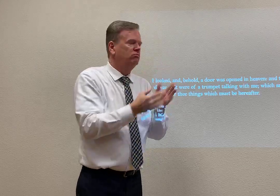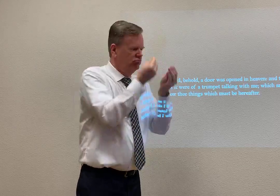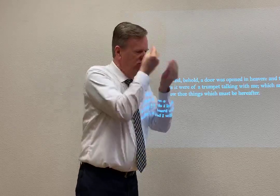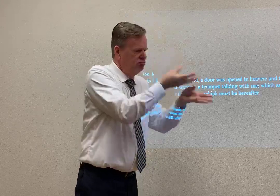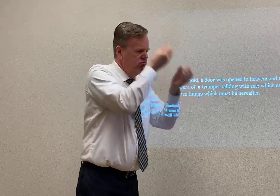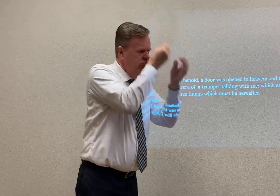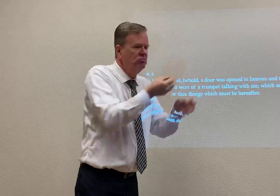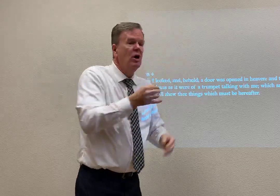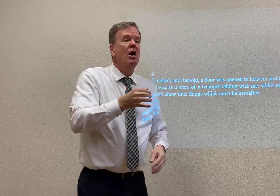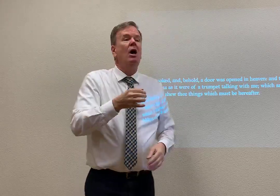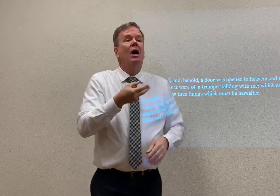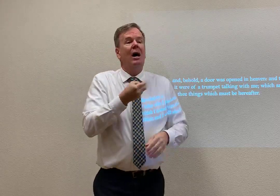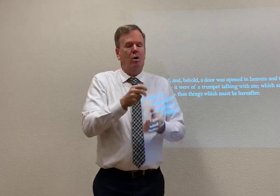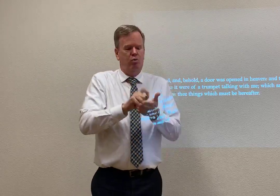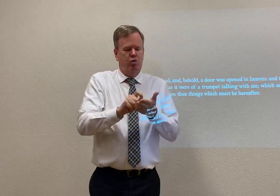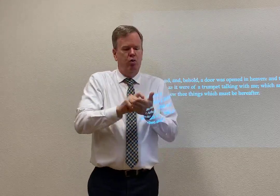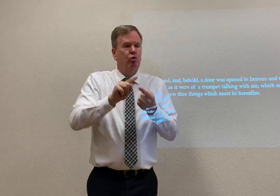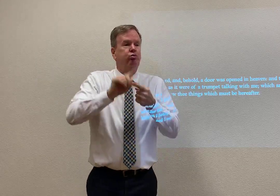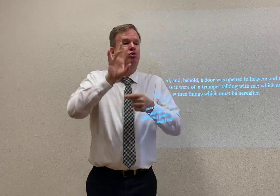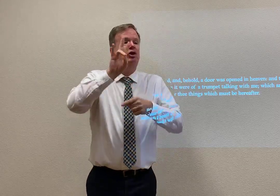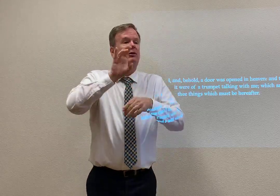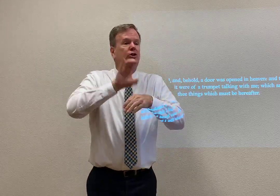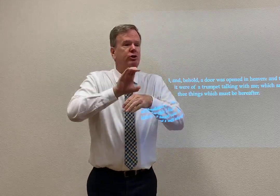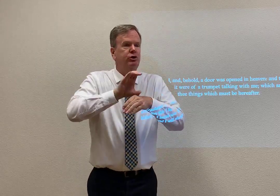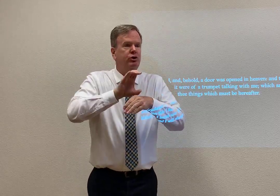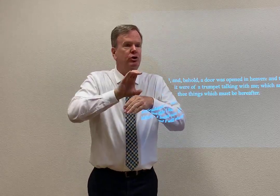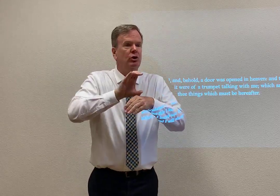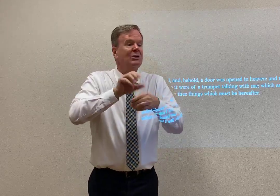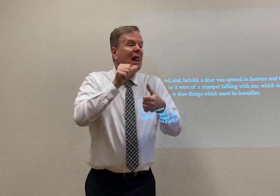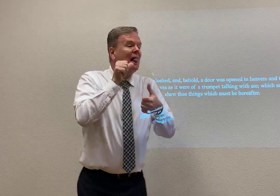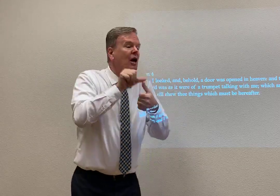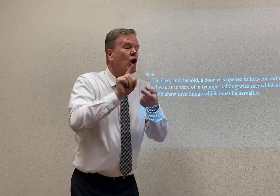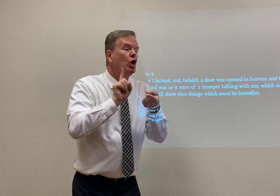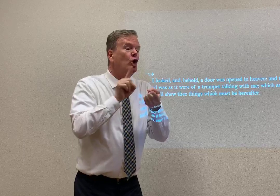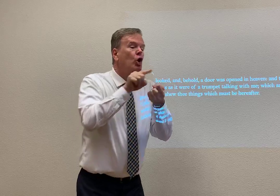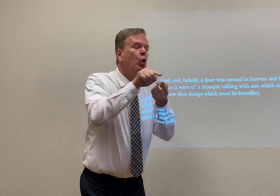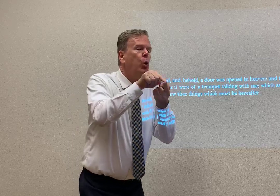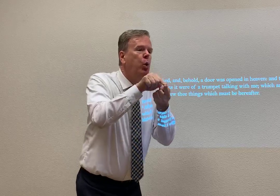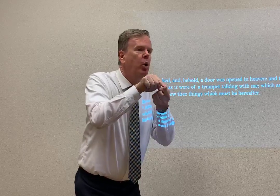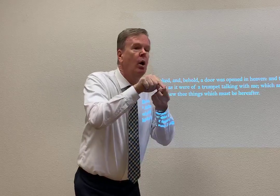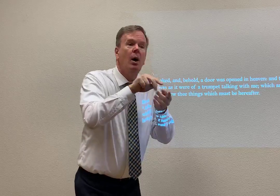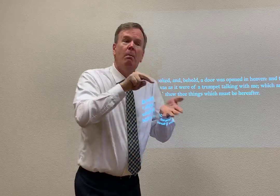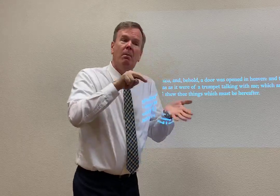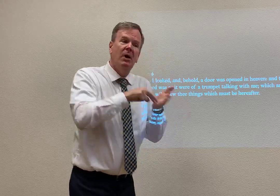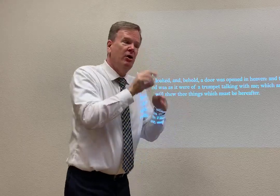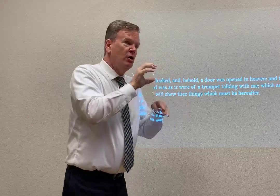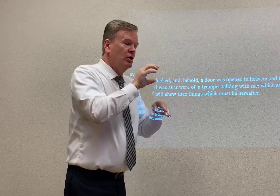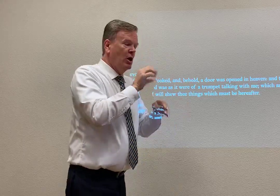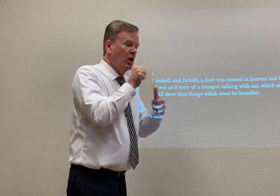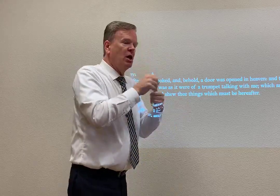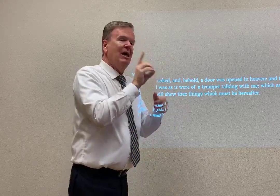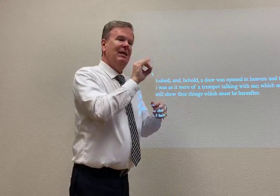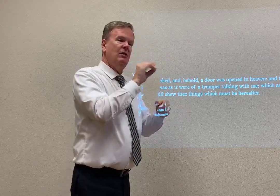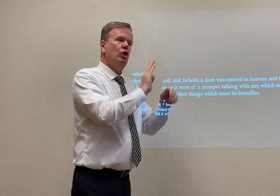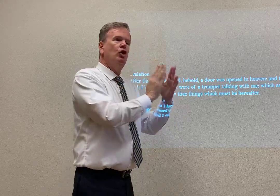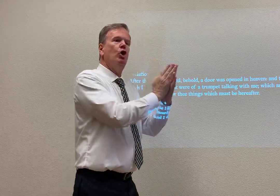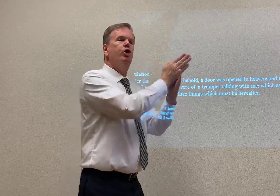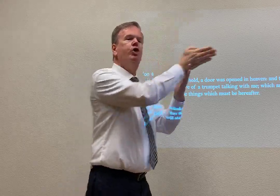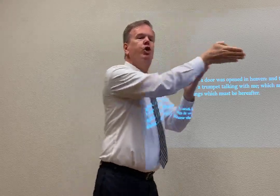at this point, Jesus or God is showing him all of his visions. And so you see letters to this, letters to that, letters to